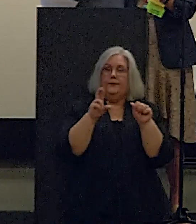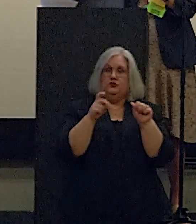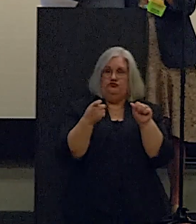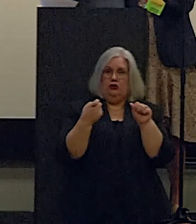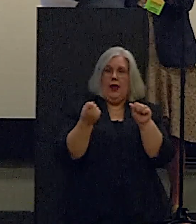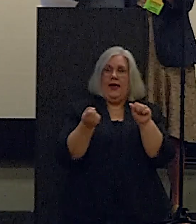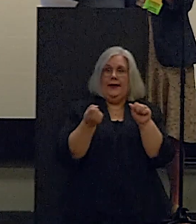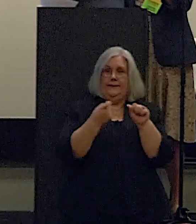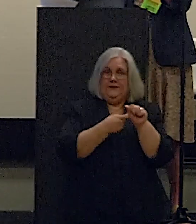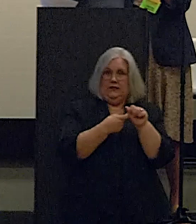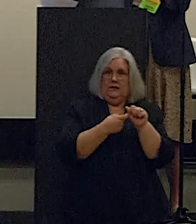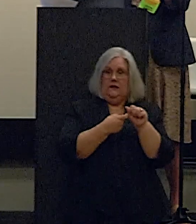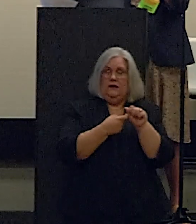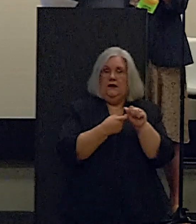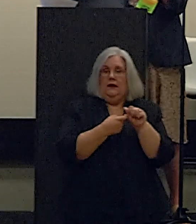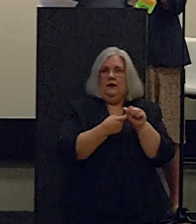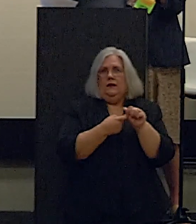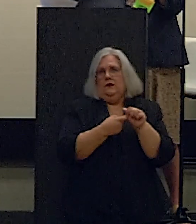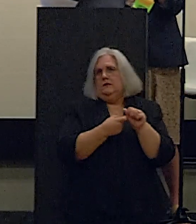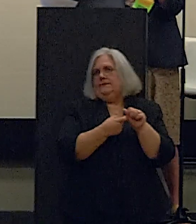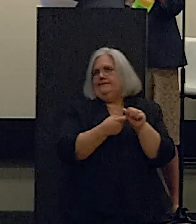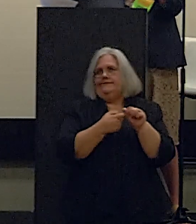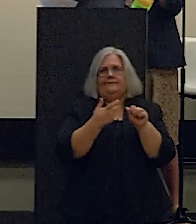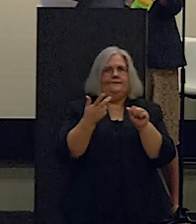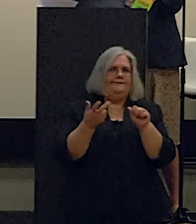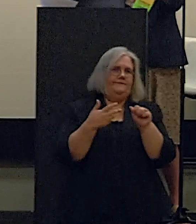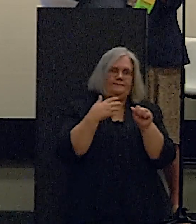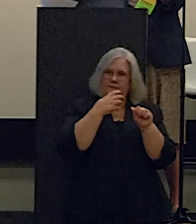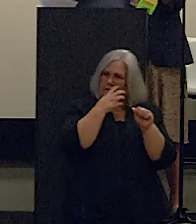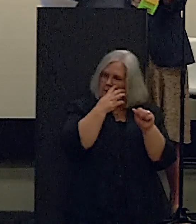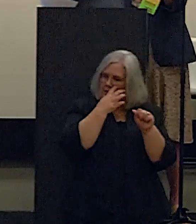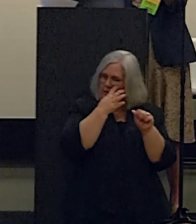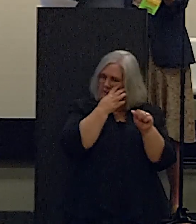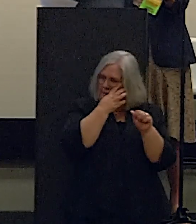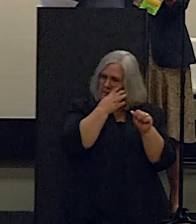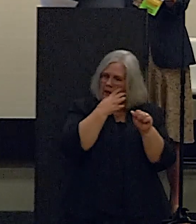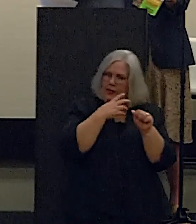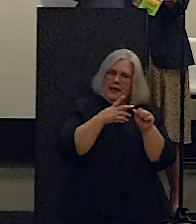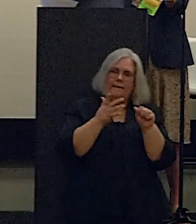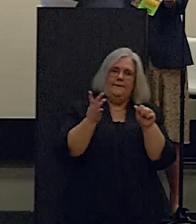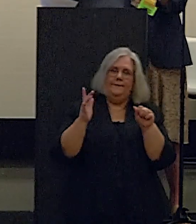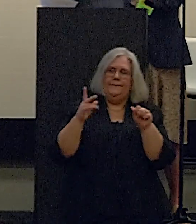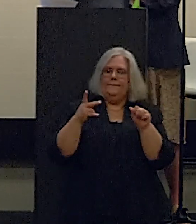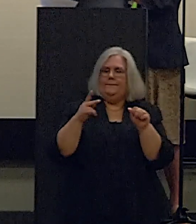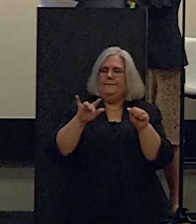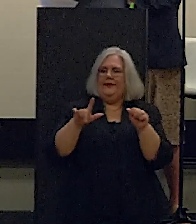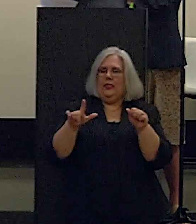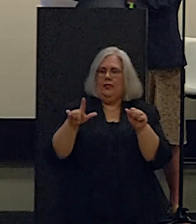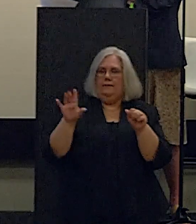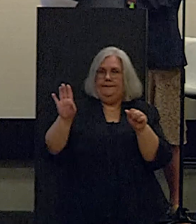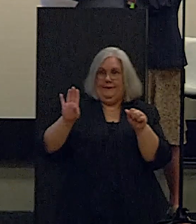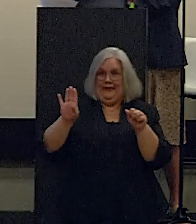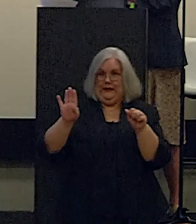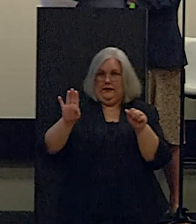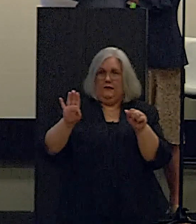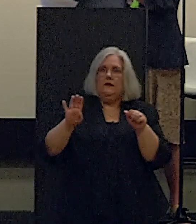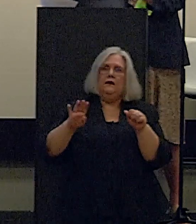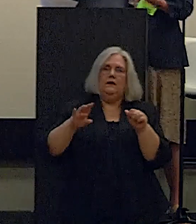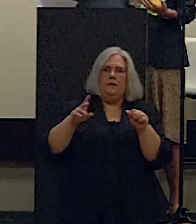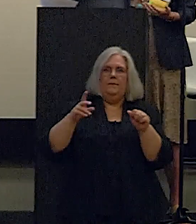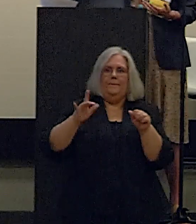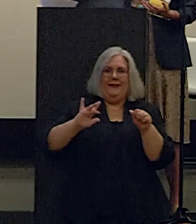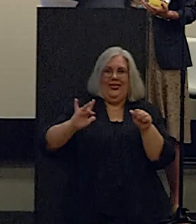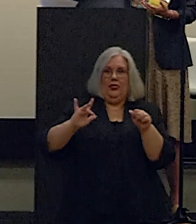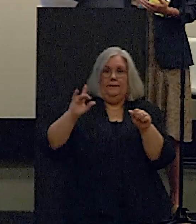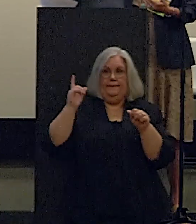prescribed, let's say you were prescribed pill B for condition A.